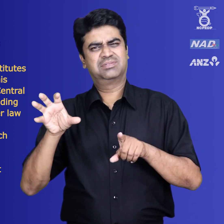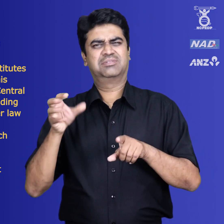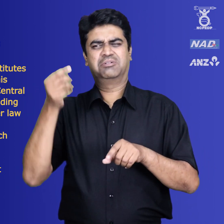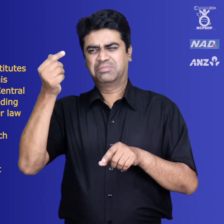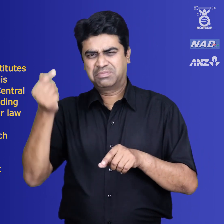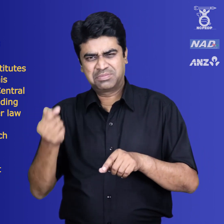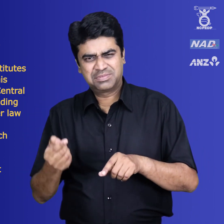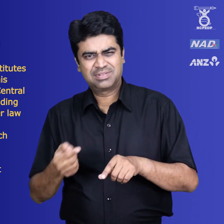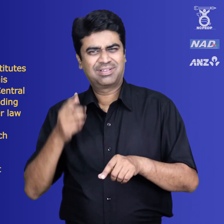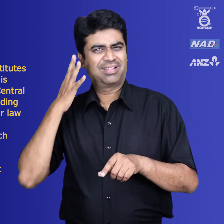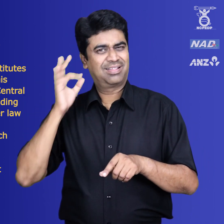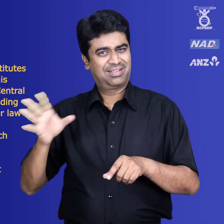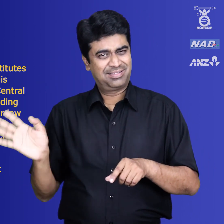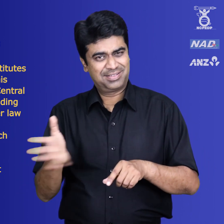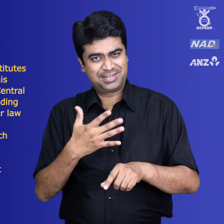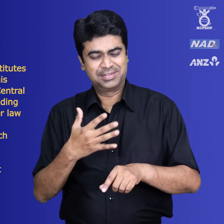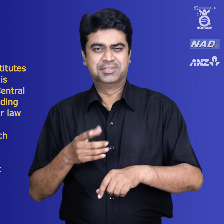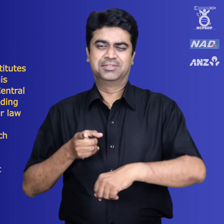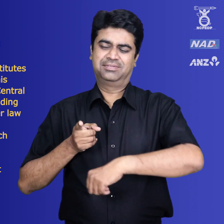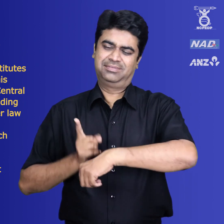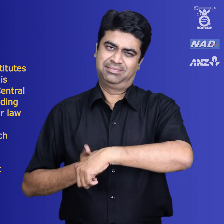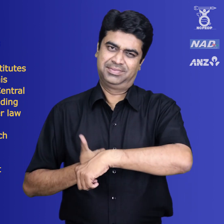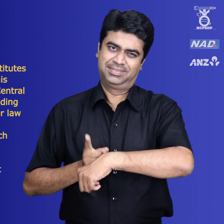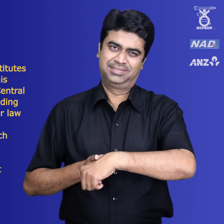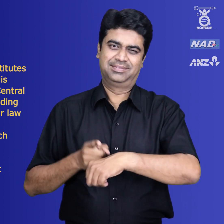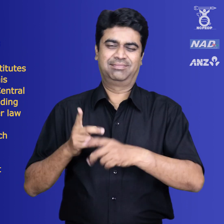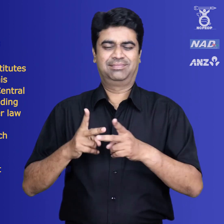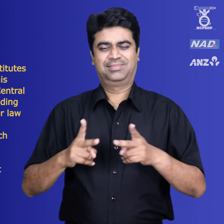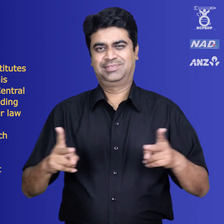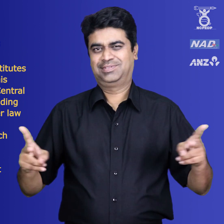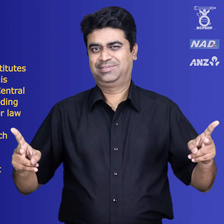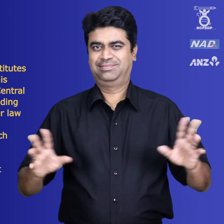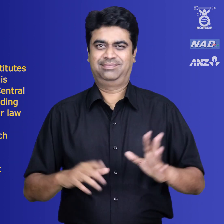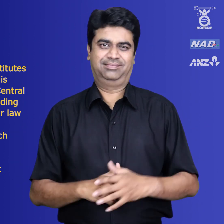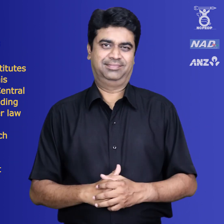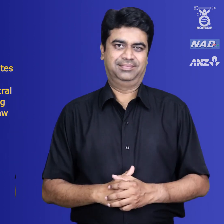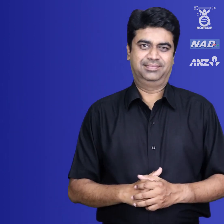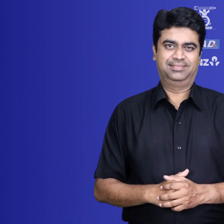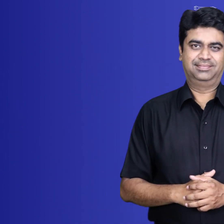be liable to punishment only under such act as provides for punishment which is greater in degree.